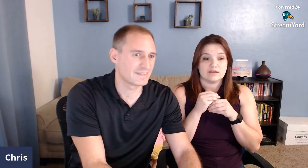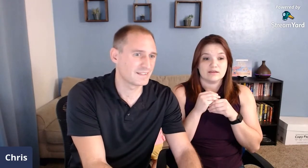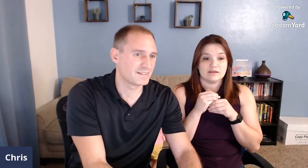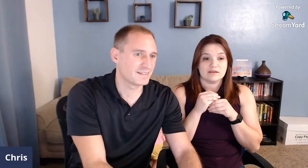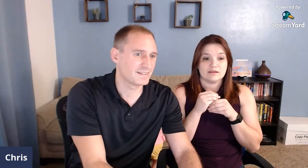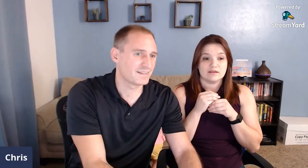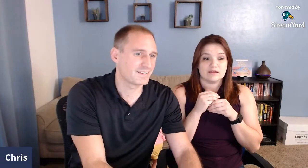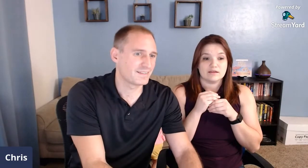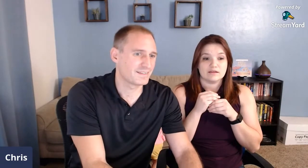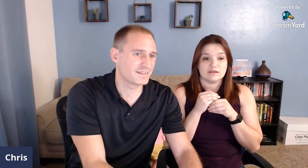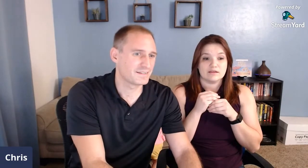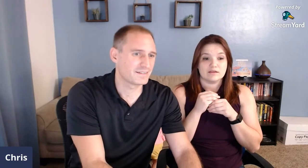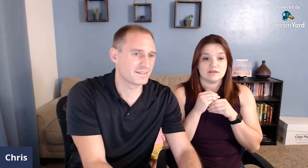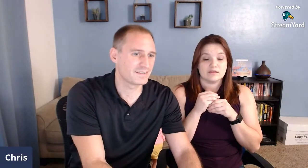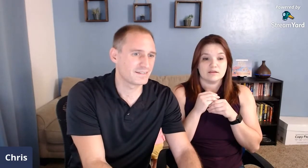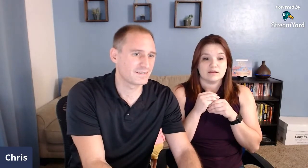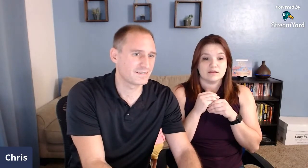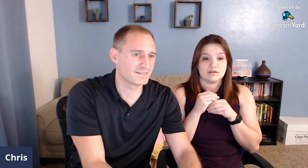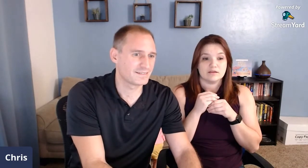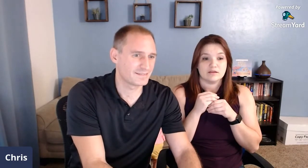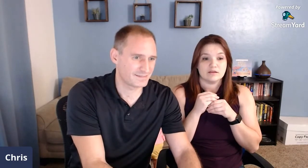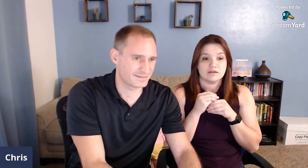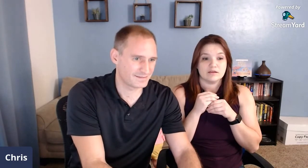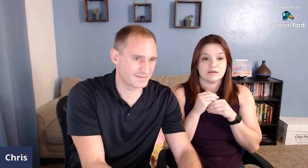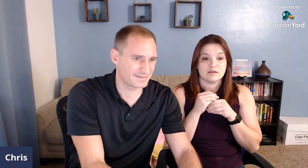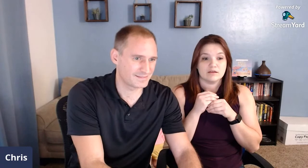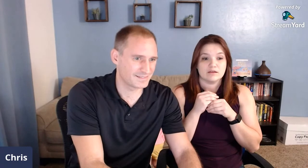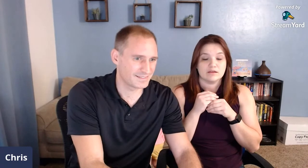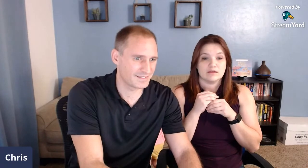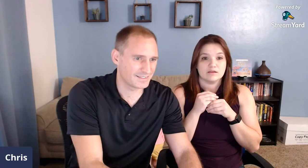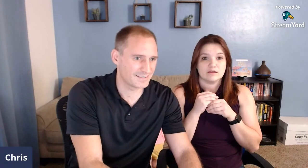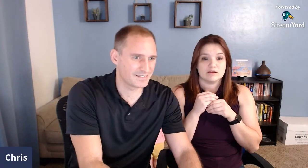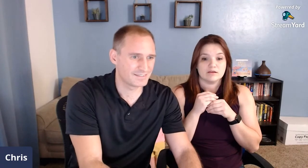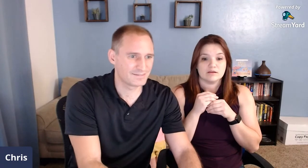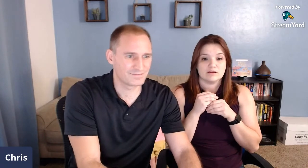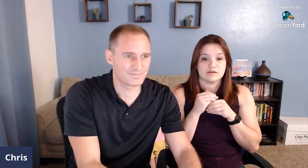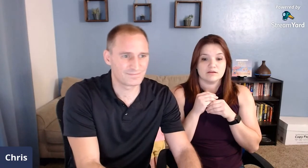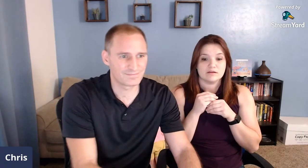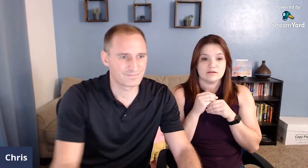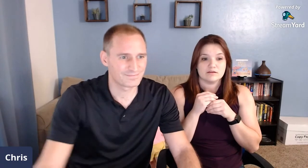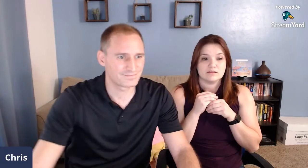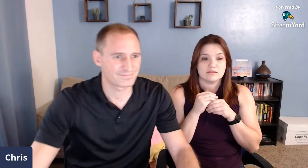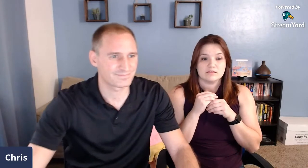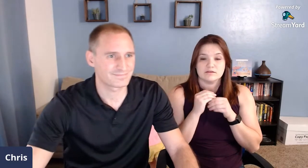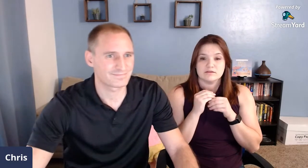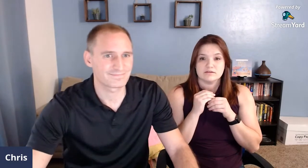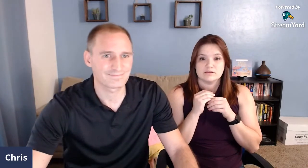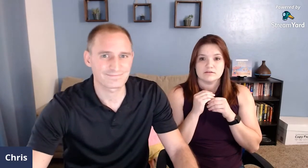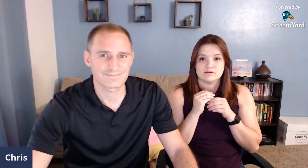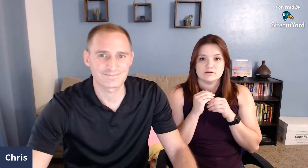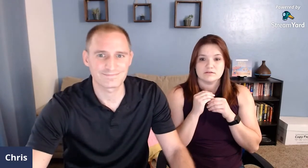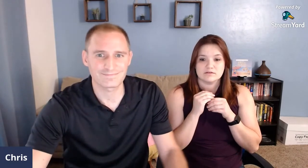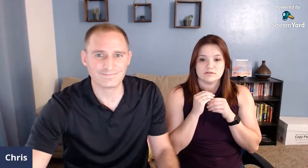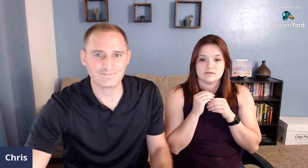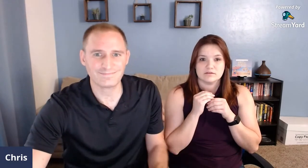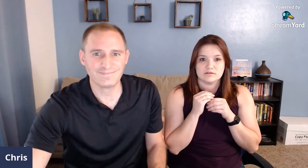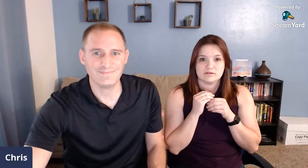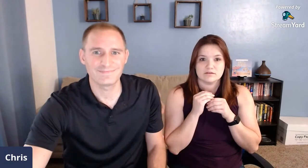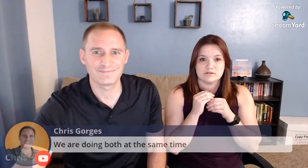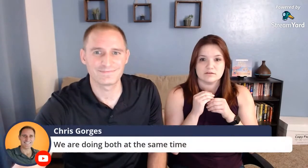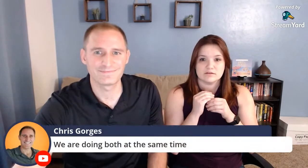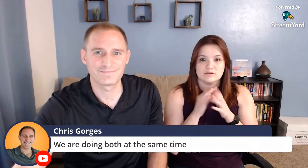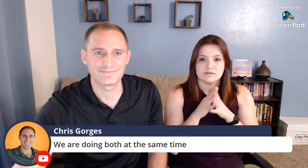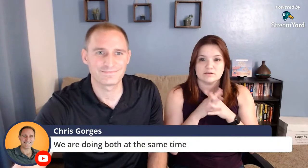You know what I think it is? I think they're talking about the YouTube. I don't know if you could see my phone because it's bright, but the YouTube one didn't load on my